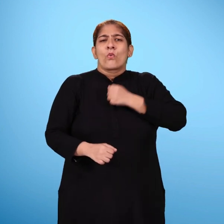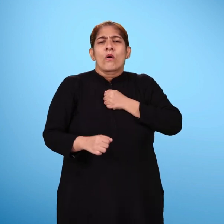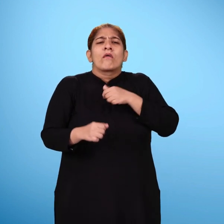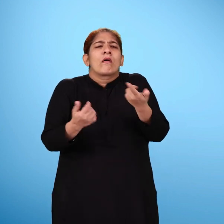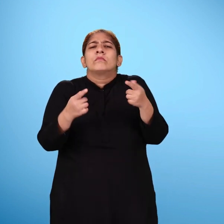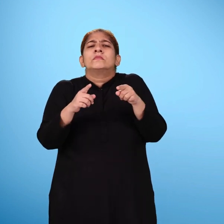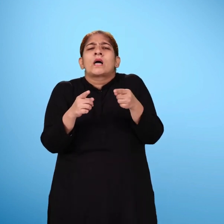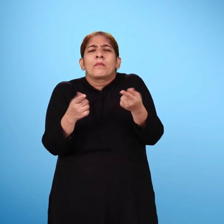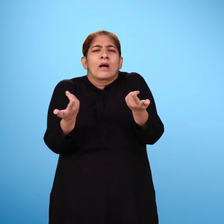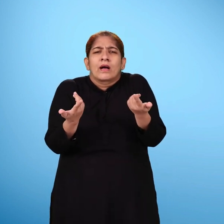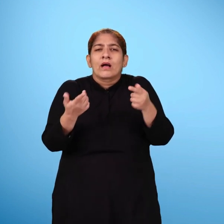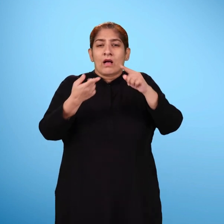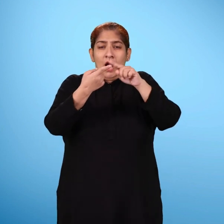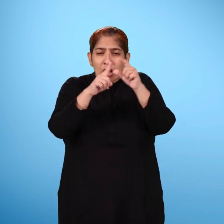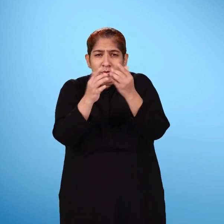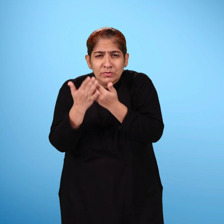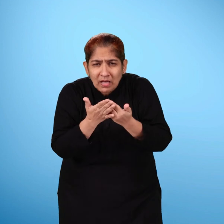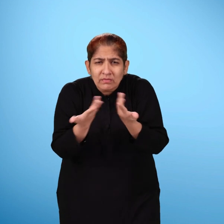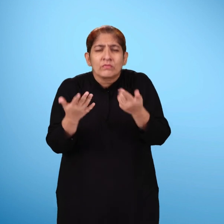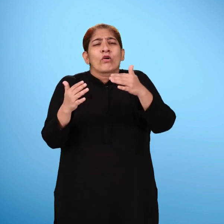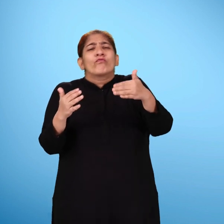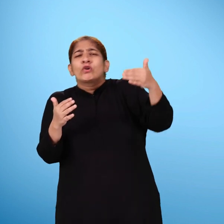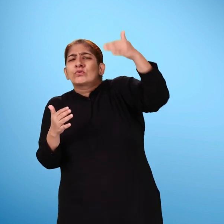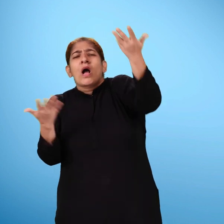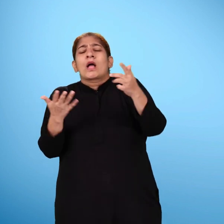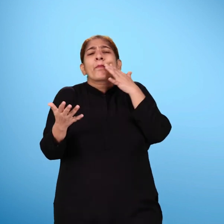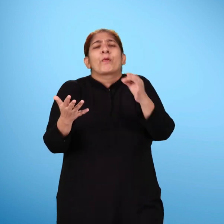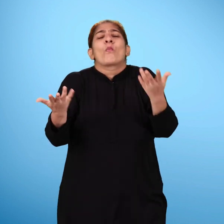What do we need to make our education futuristic and skill-oriented?